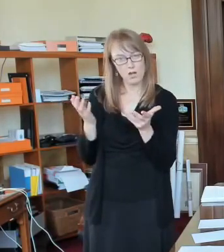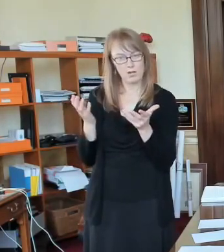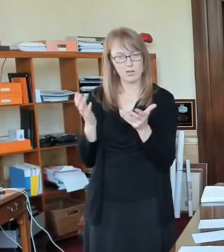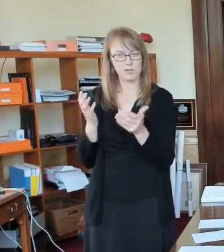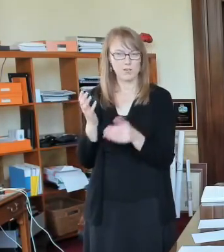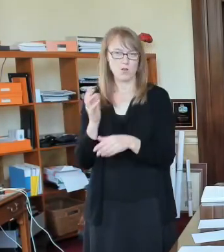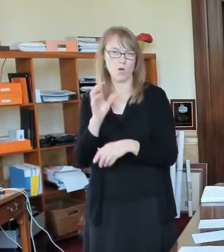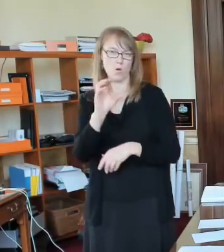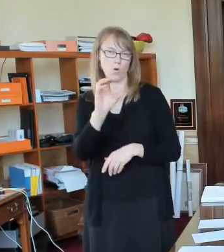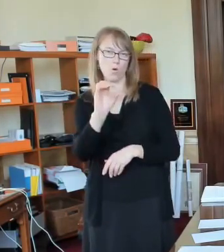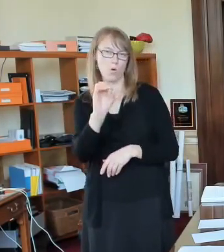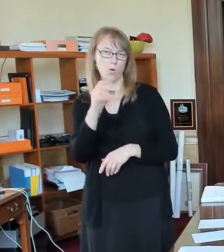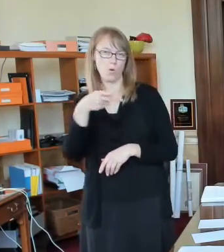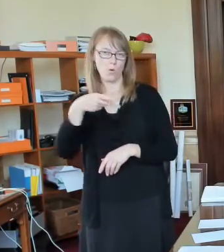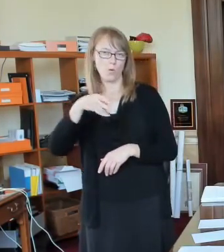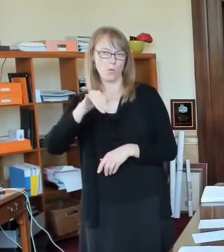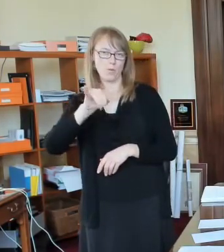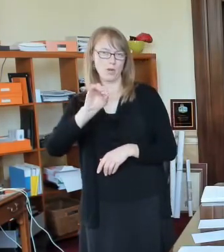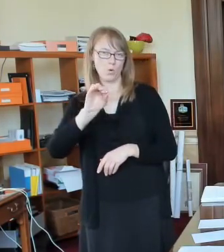a culmination of